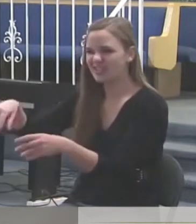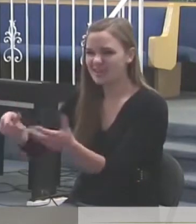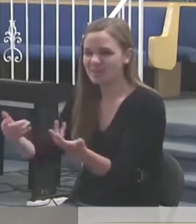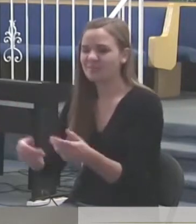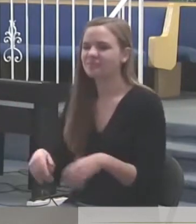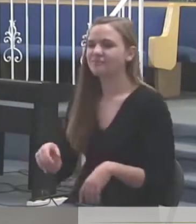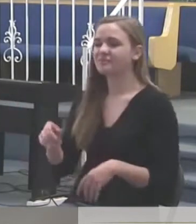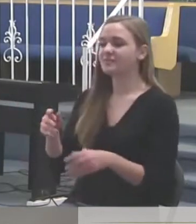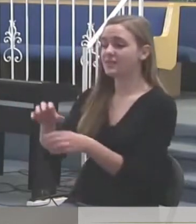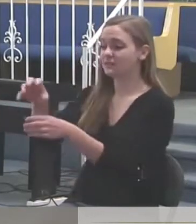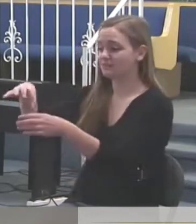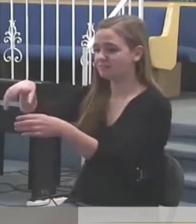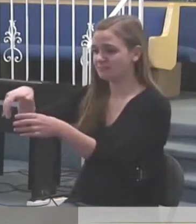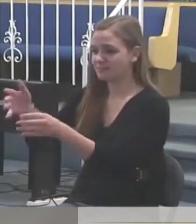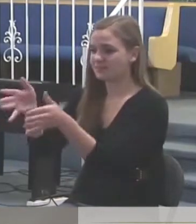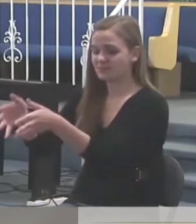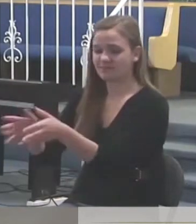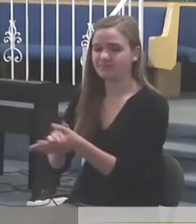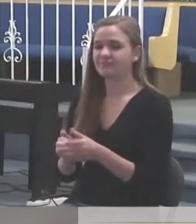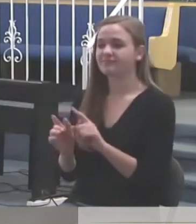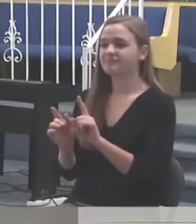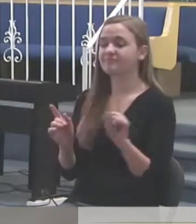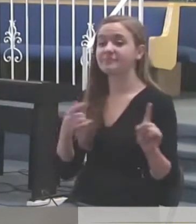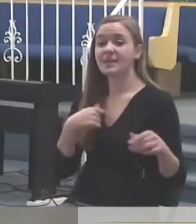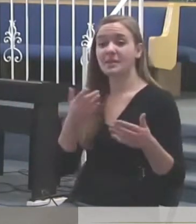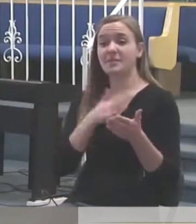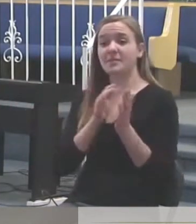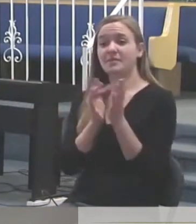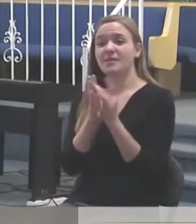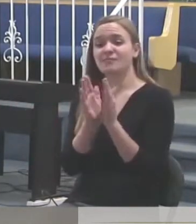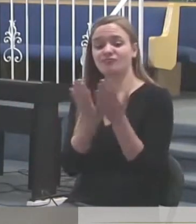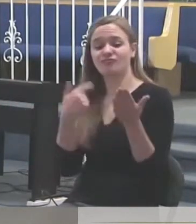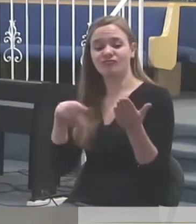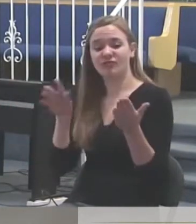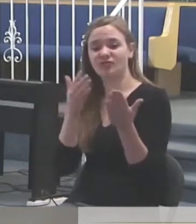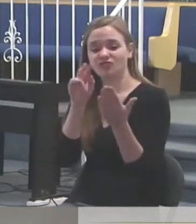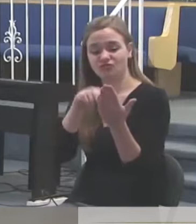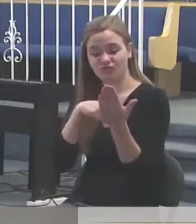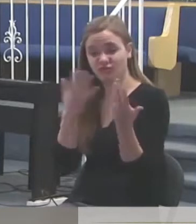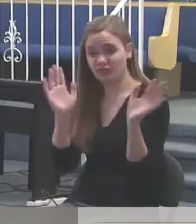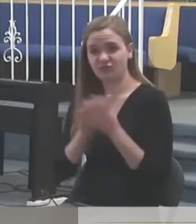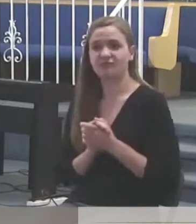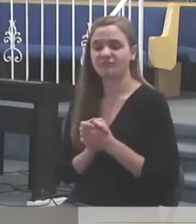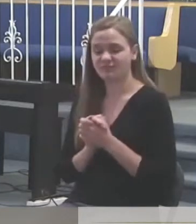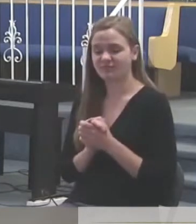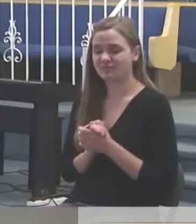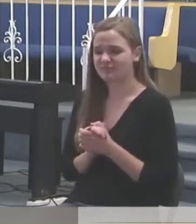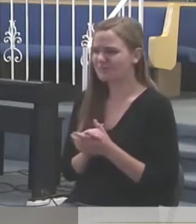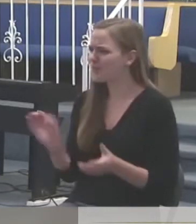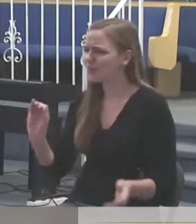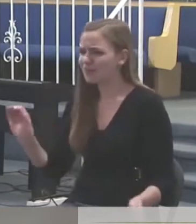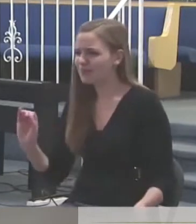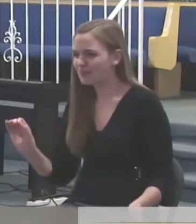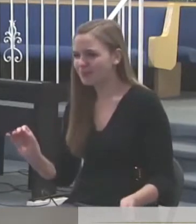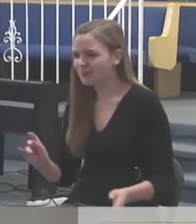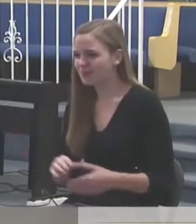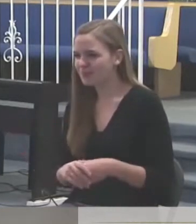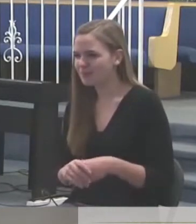put the lid on it, and then walk away saying, I've read my Bible today. No, we haven't.